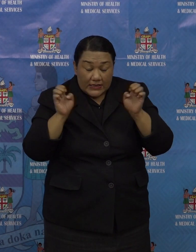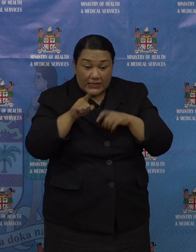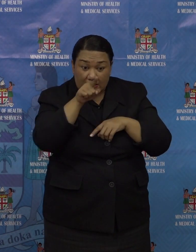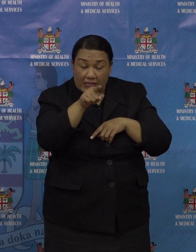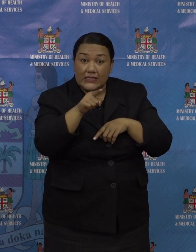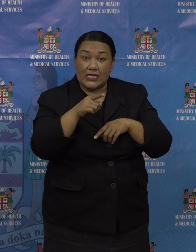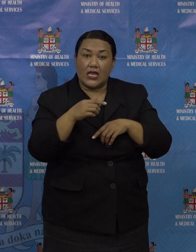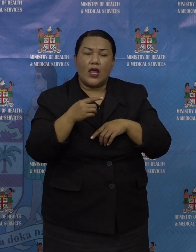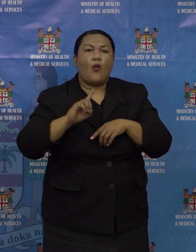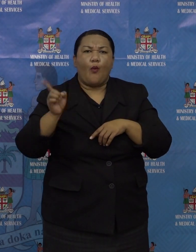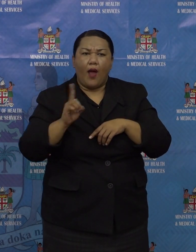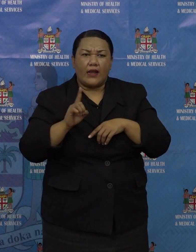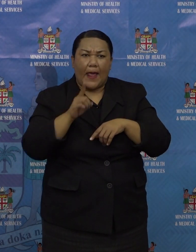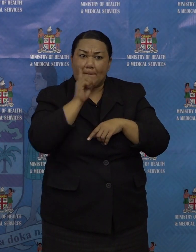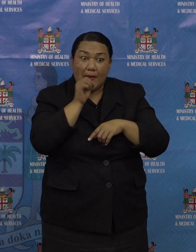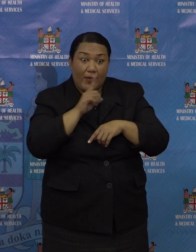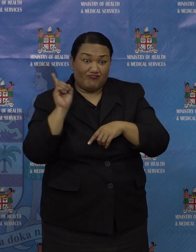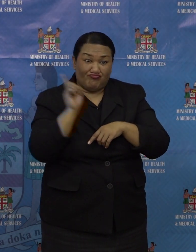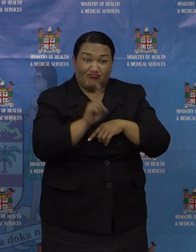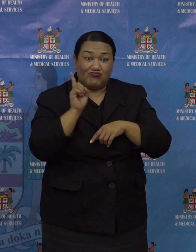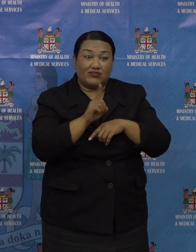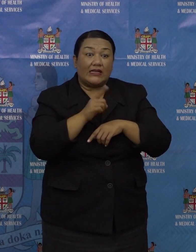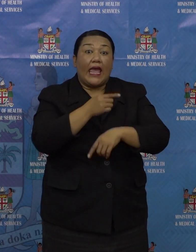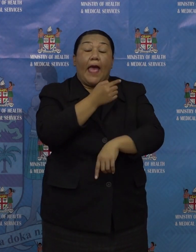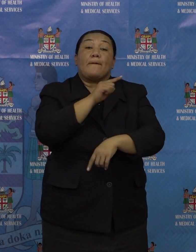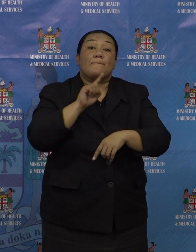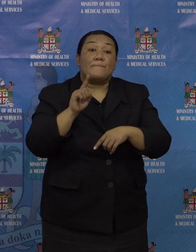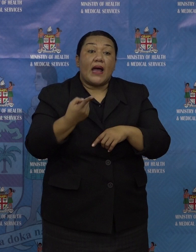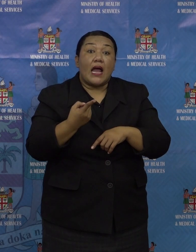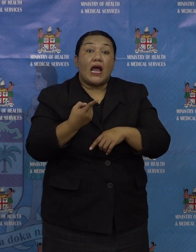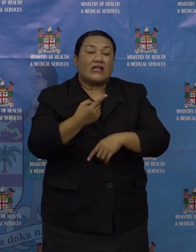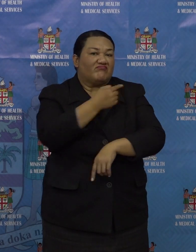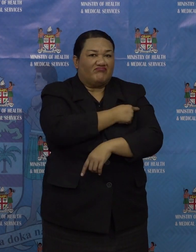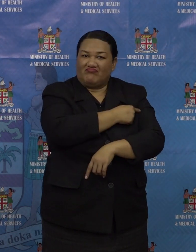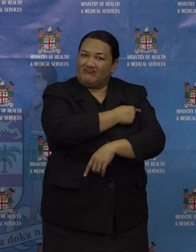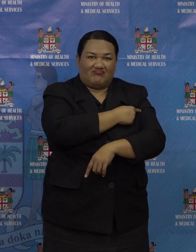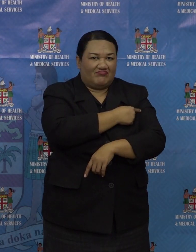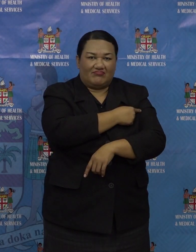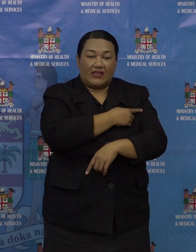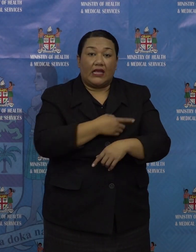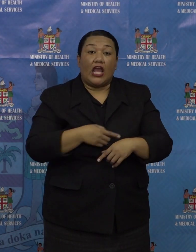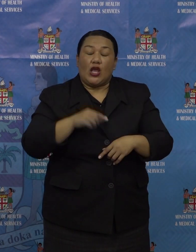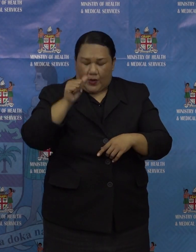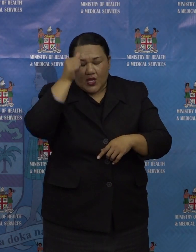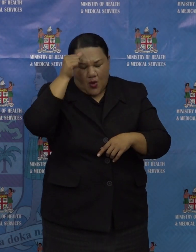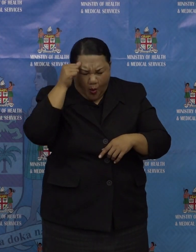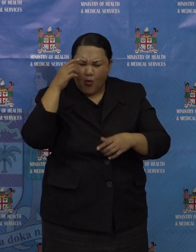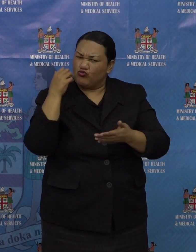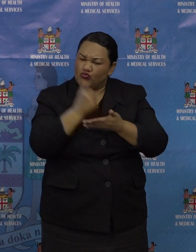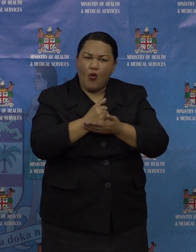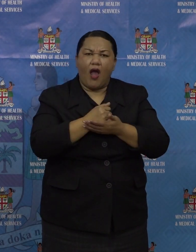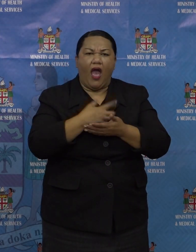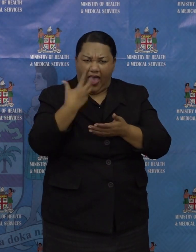we know that this vaccine is very good at preventing severe disease and death. And here's the